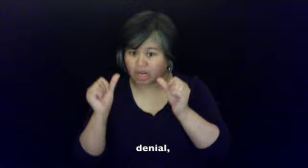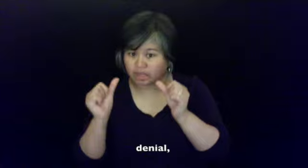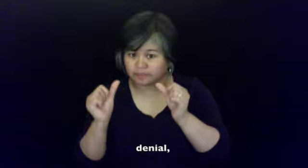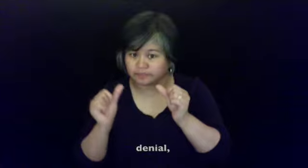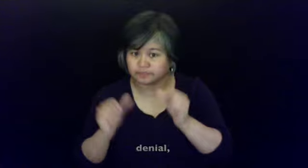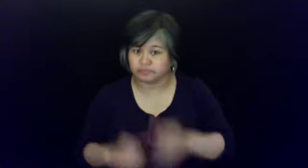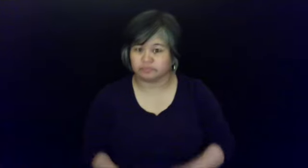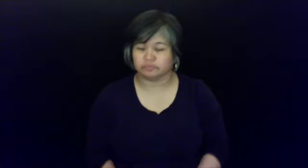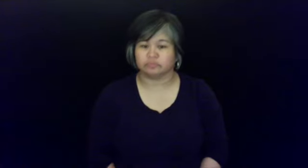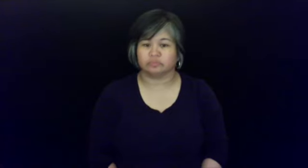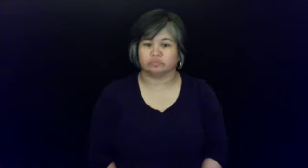Denial,